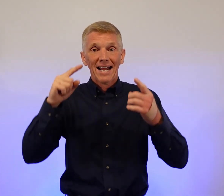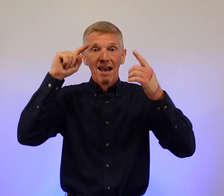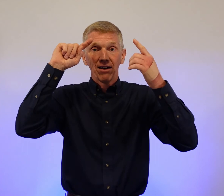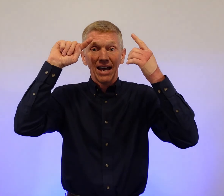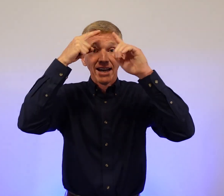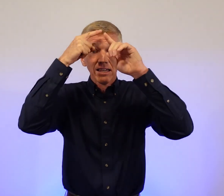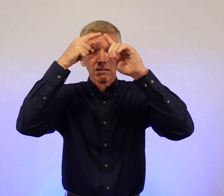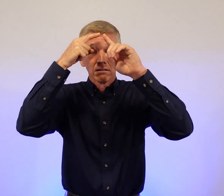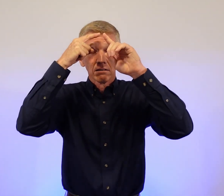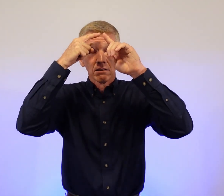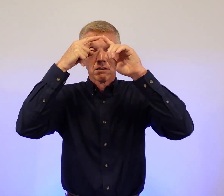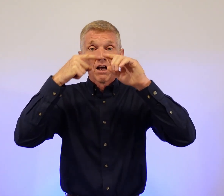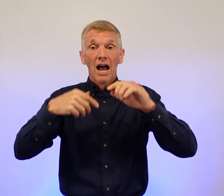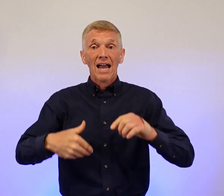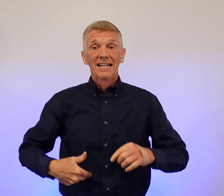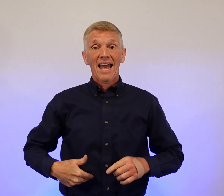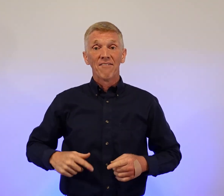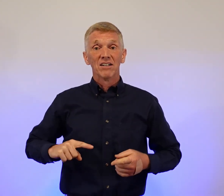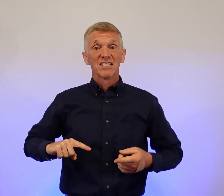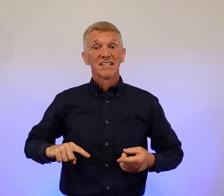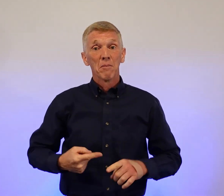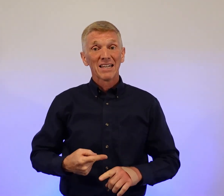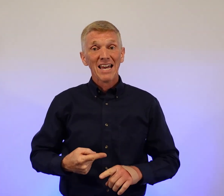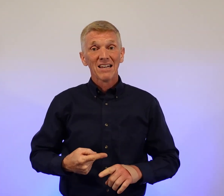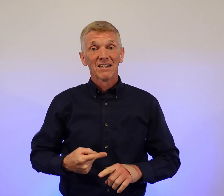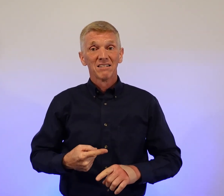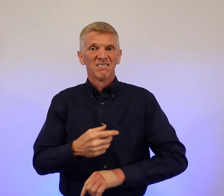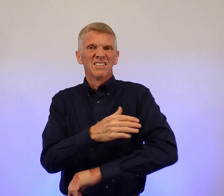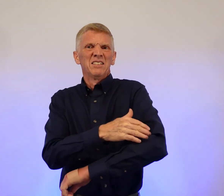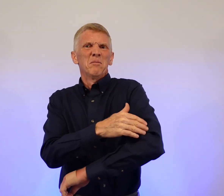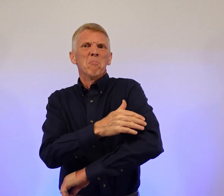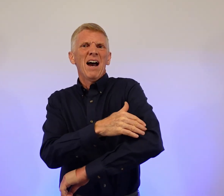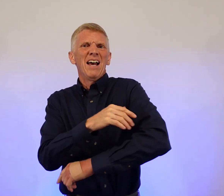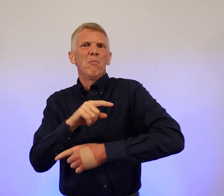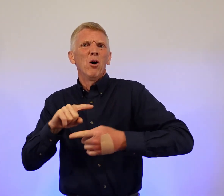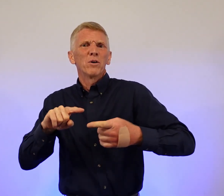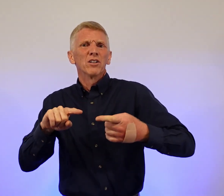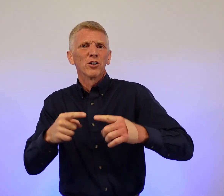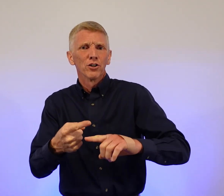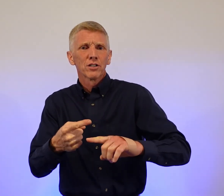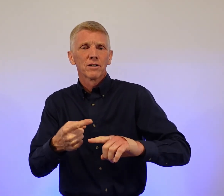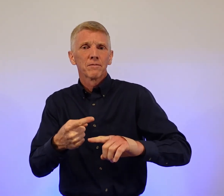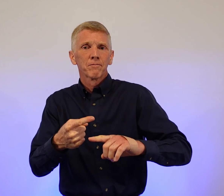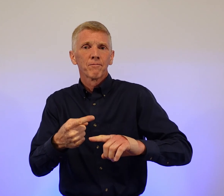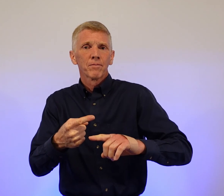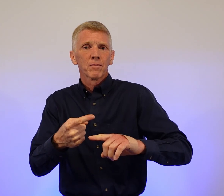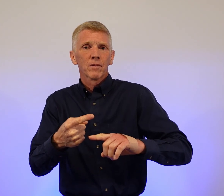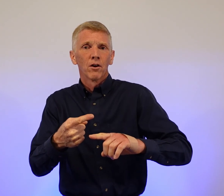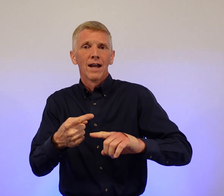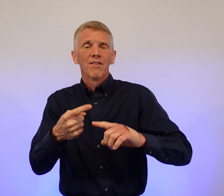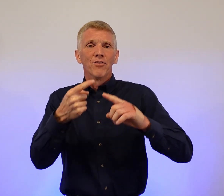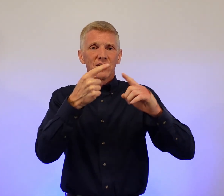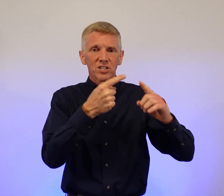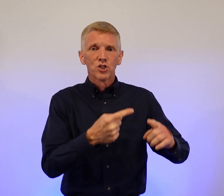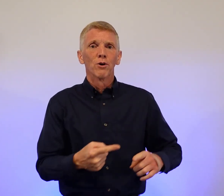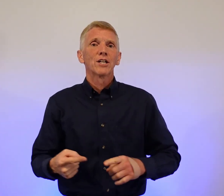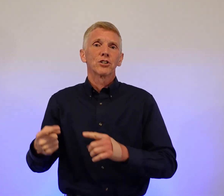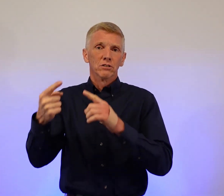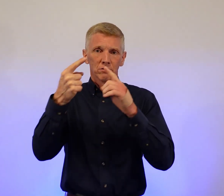have a headache. I can have a stomach ache. My elbow can hurt. All right? This is directional. Right?